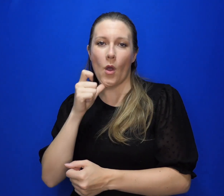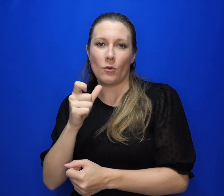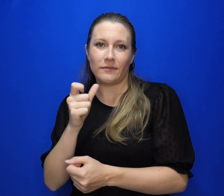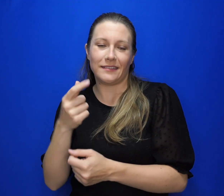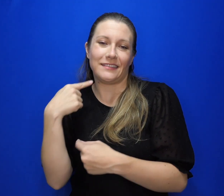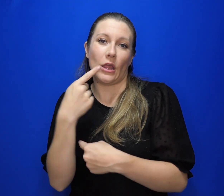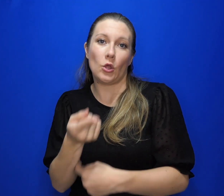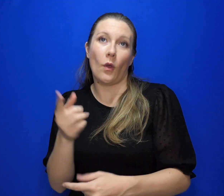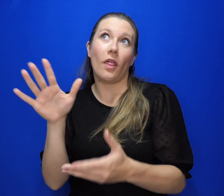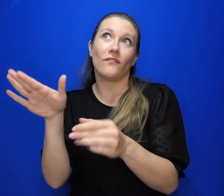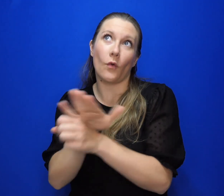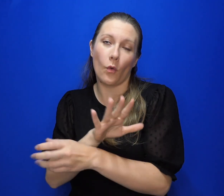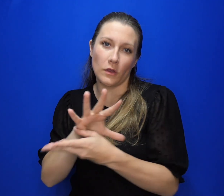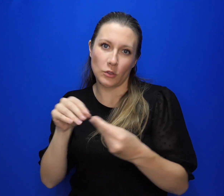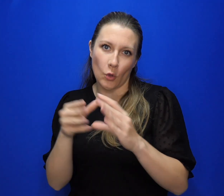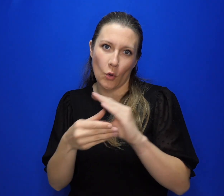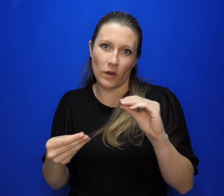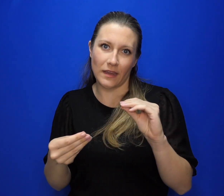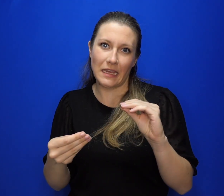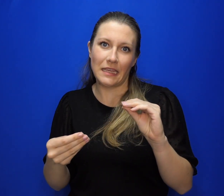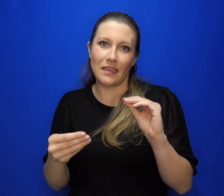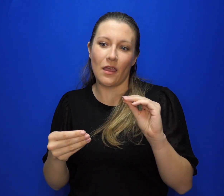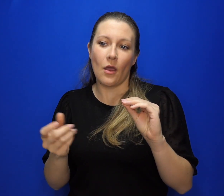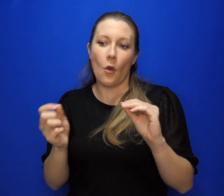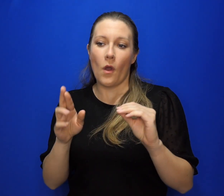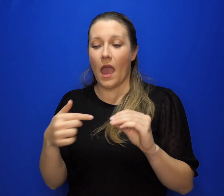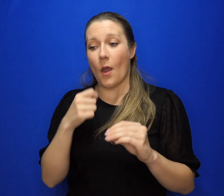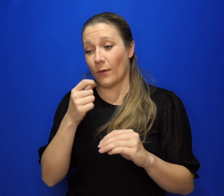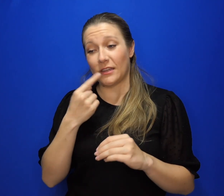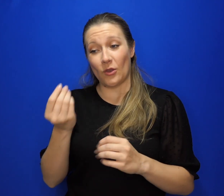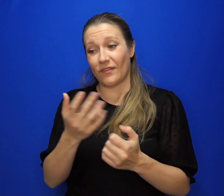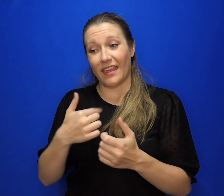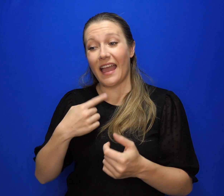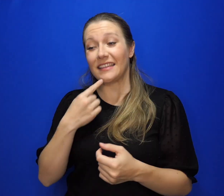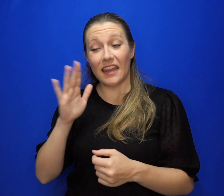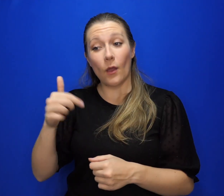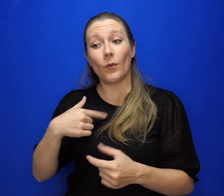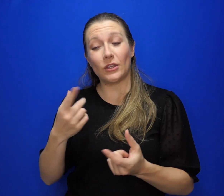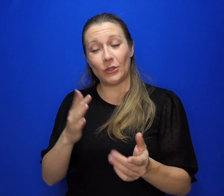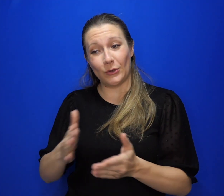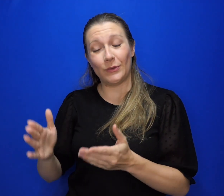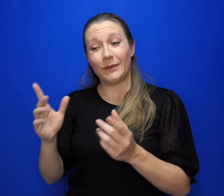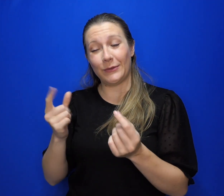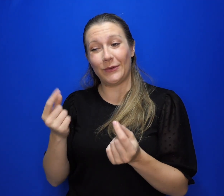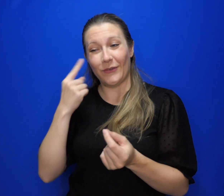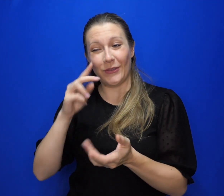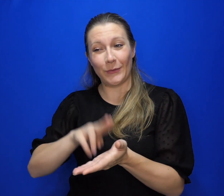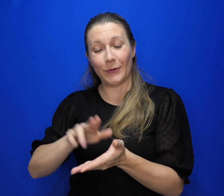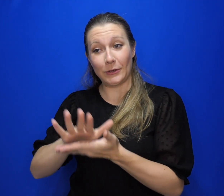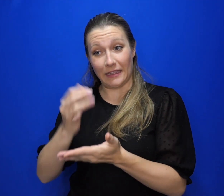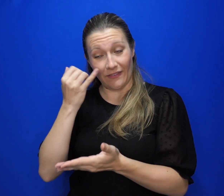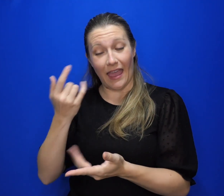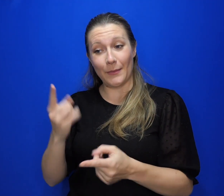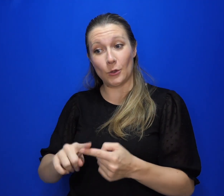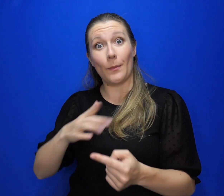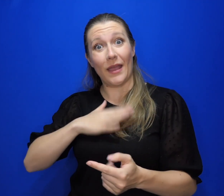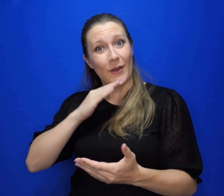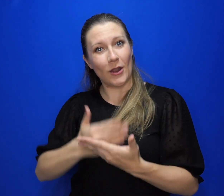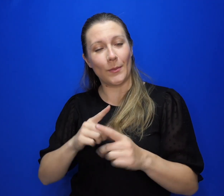the whole story or the things I said I would do to the school nurse. But my God.